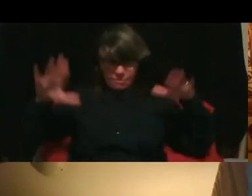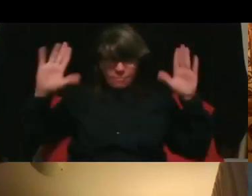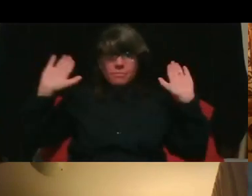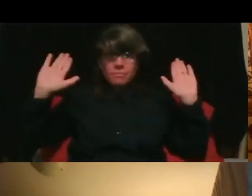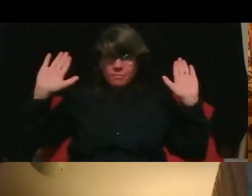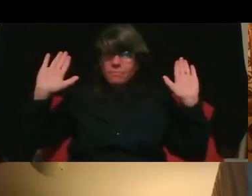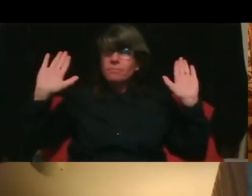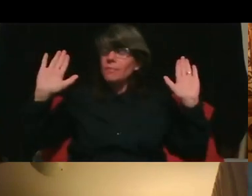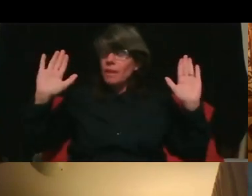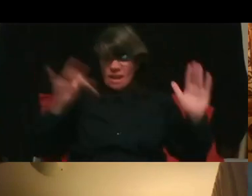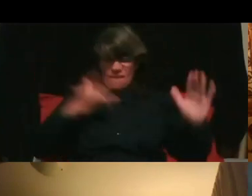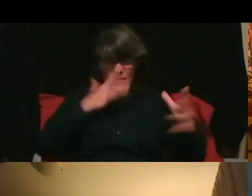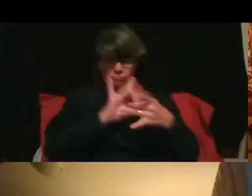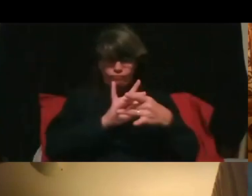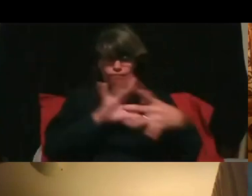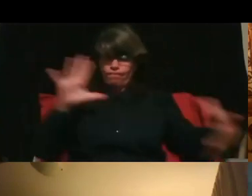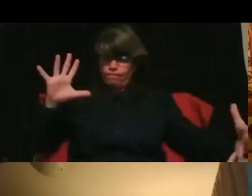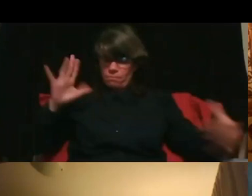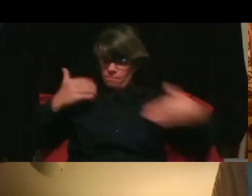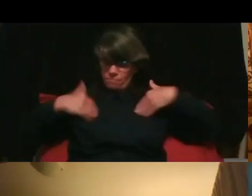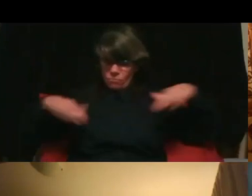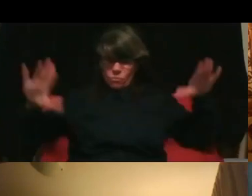I let it go. I surrendered to it.